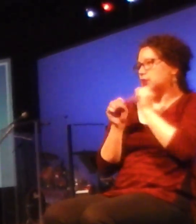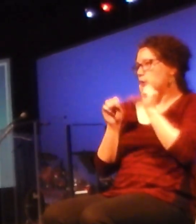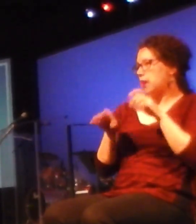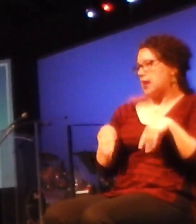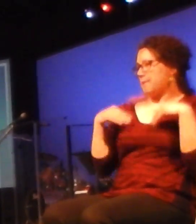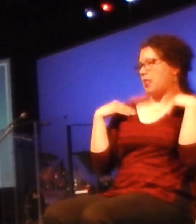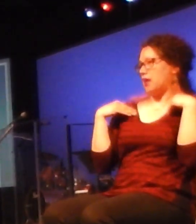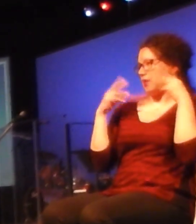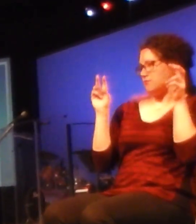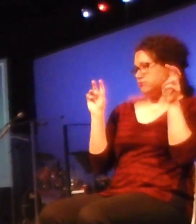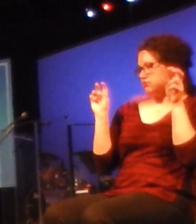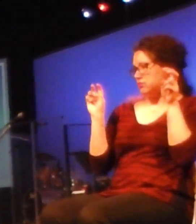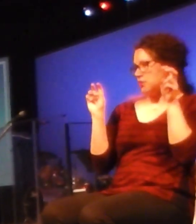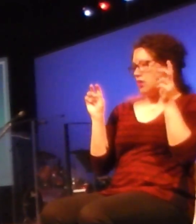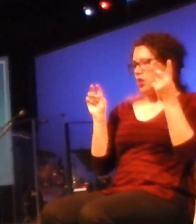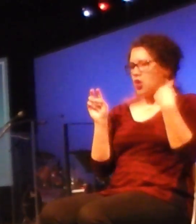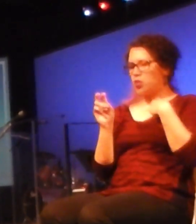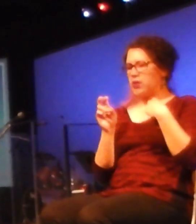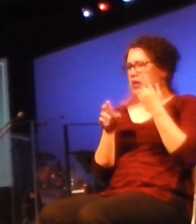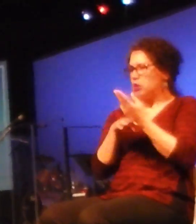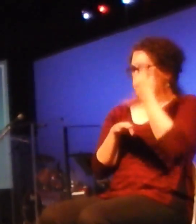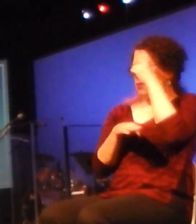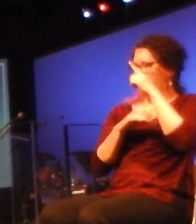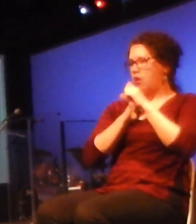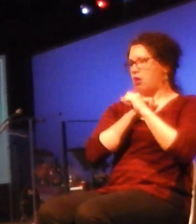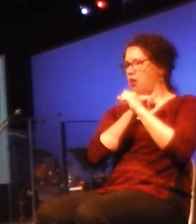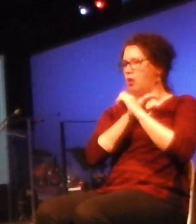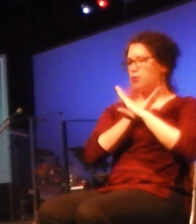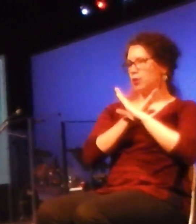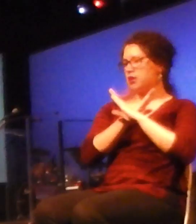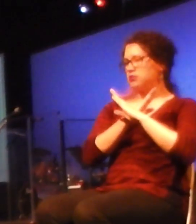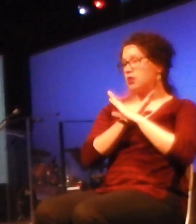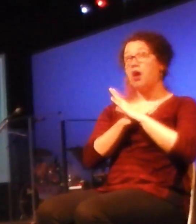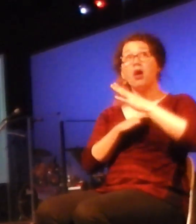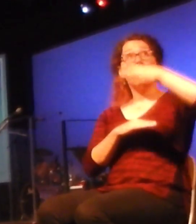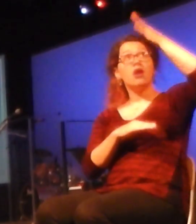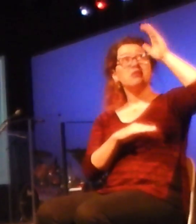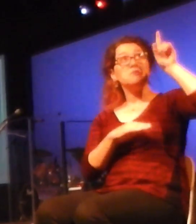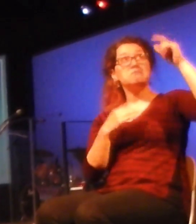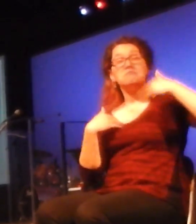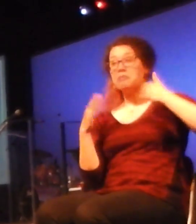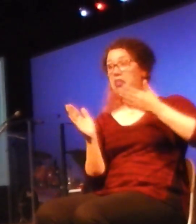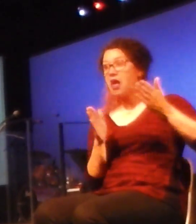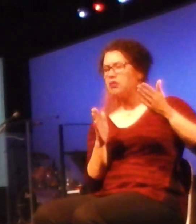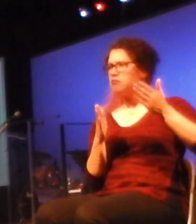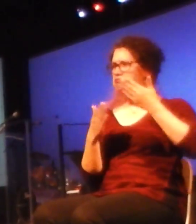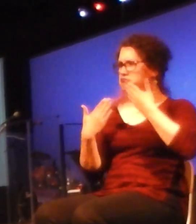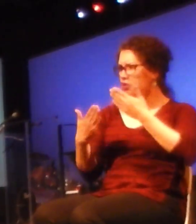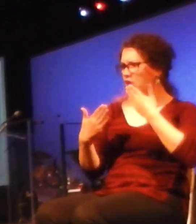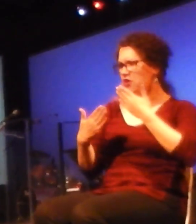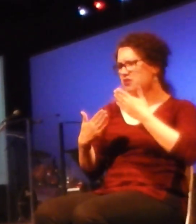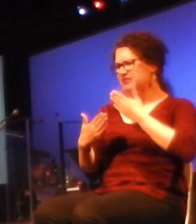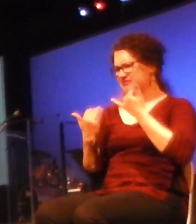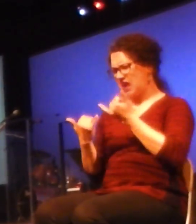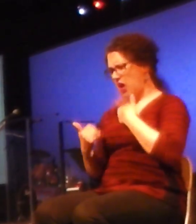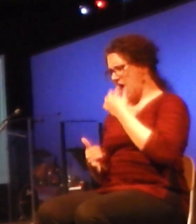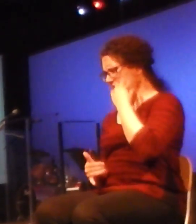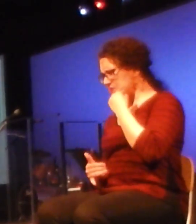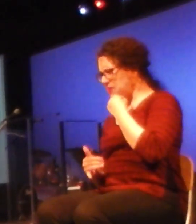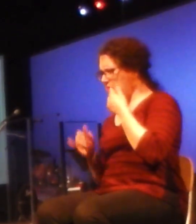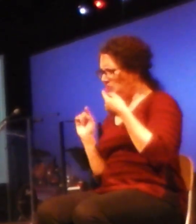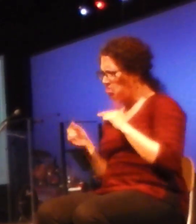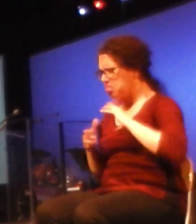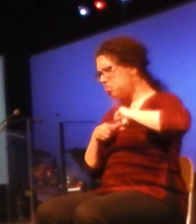that we begin to think, okay, God has a plan for me that's good. So clearly this pain and this suffering and the